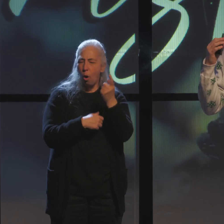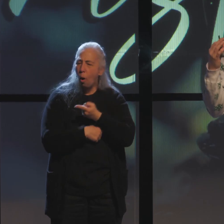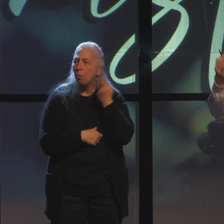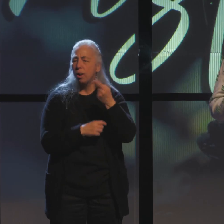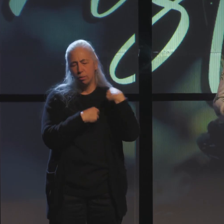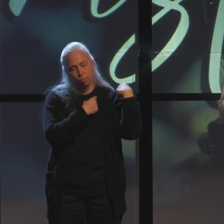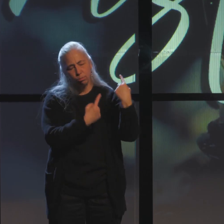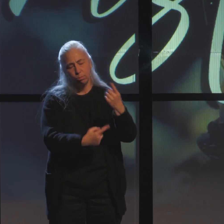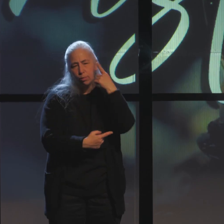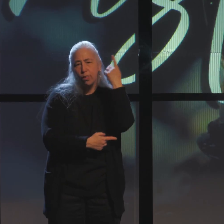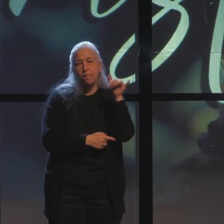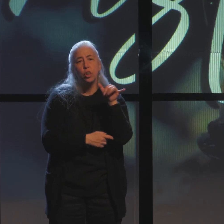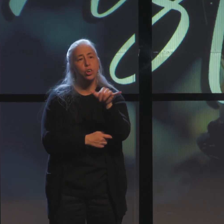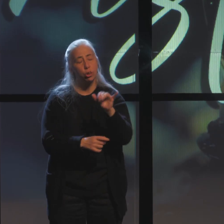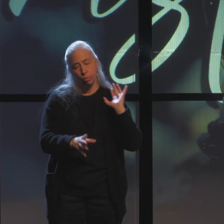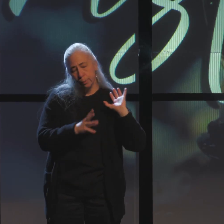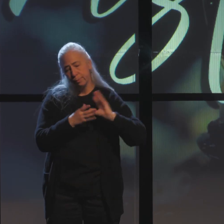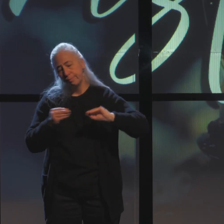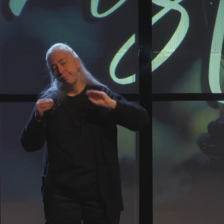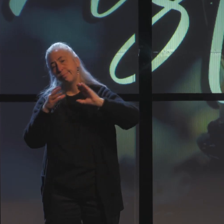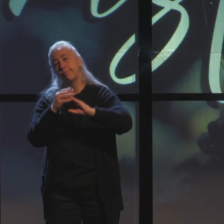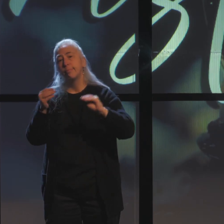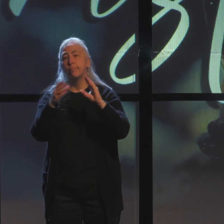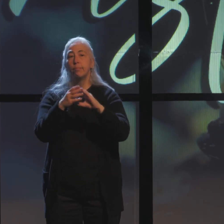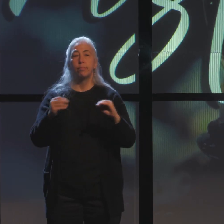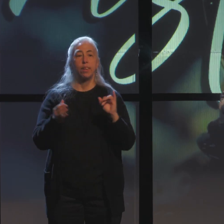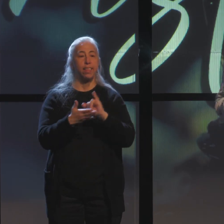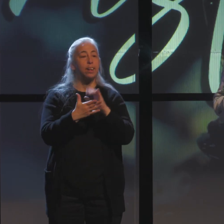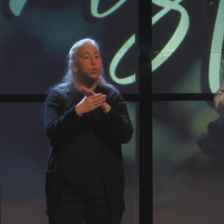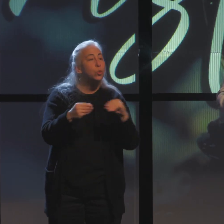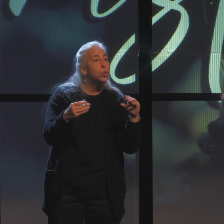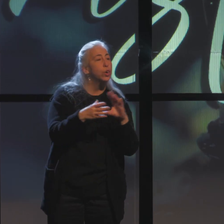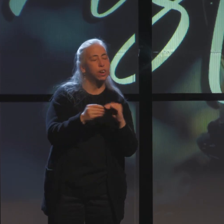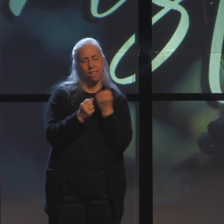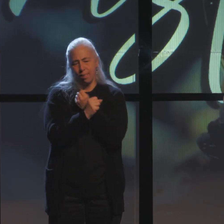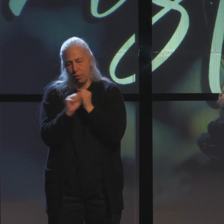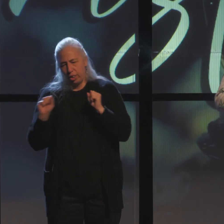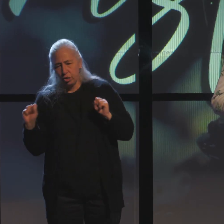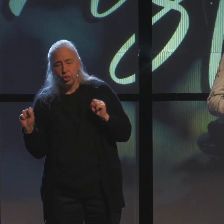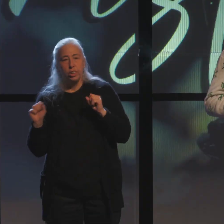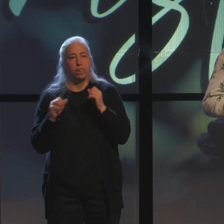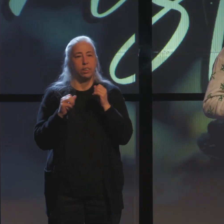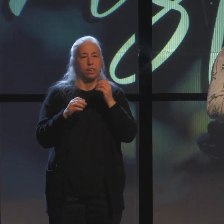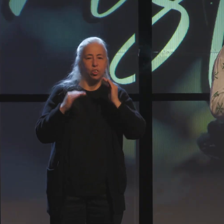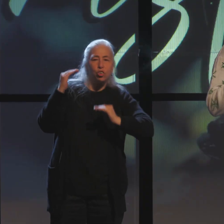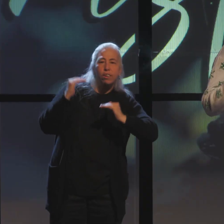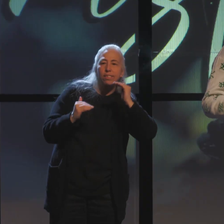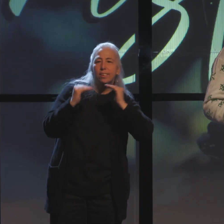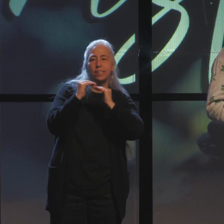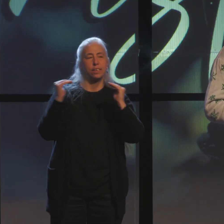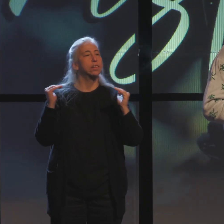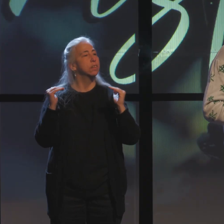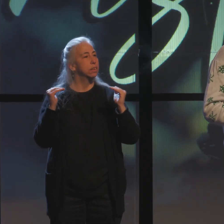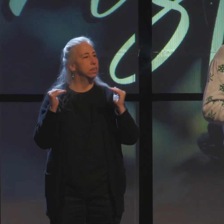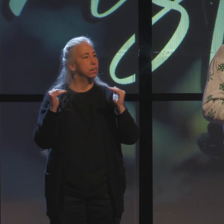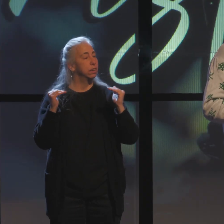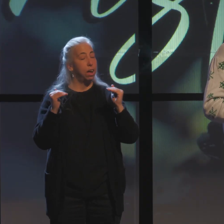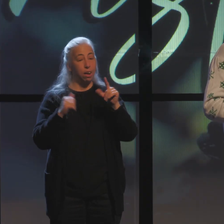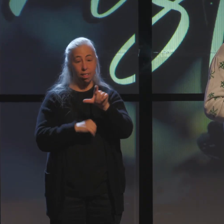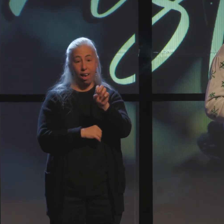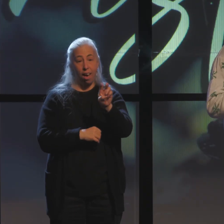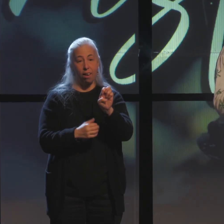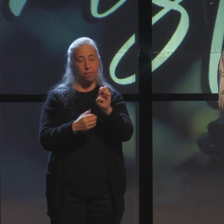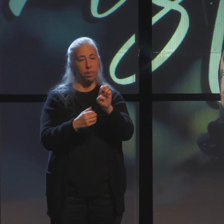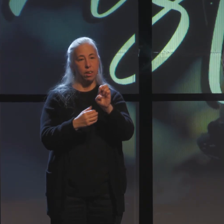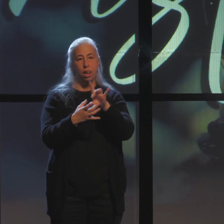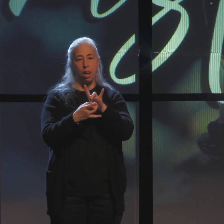story of creation, a story of liberation. It's a story of justice. It's a story of love refusing to let go.